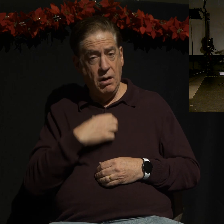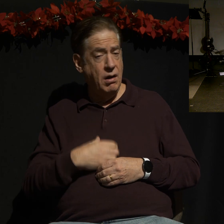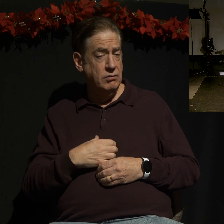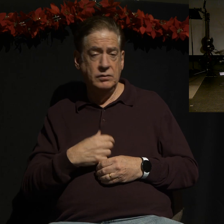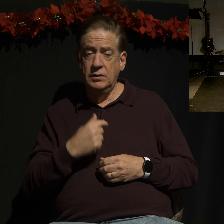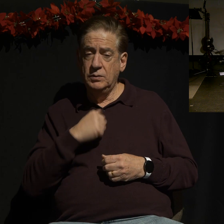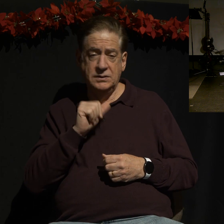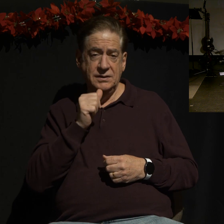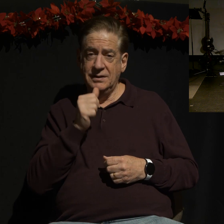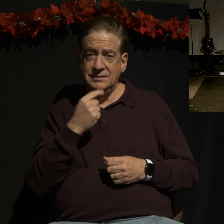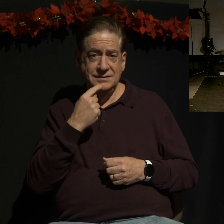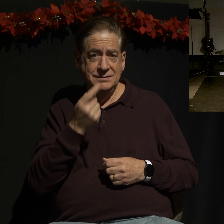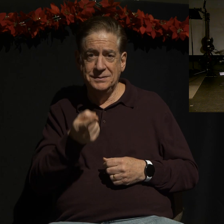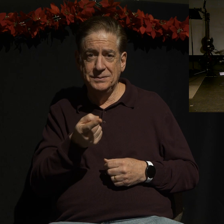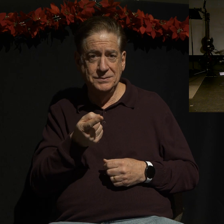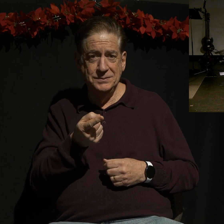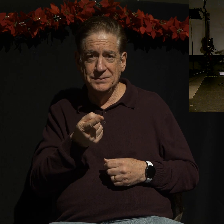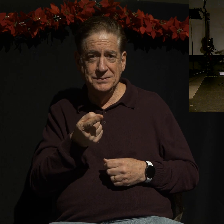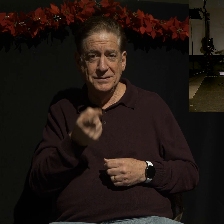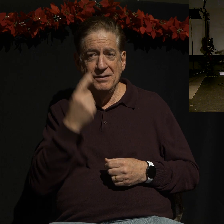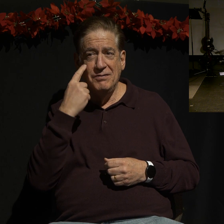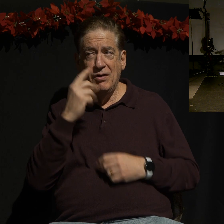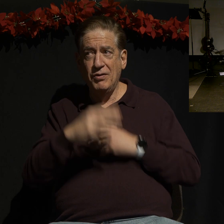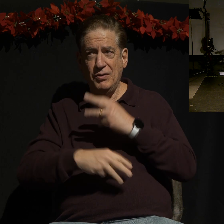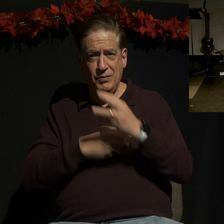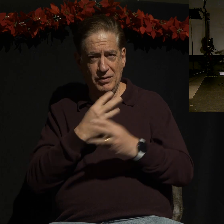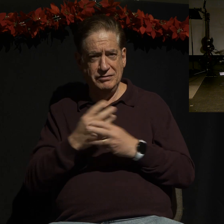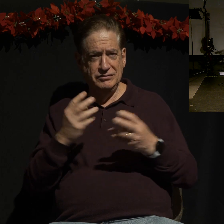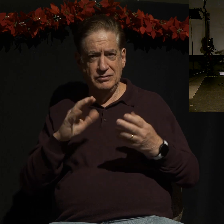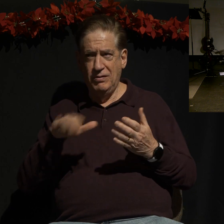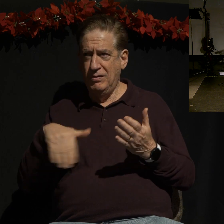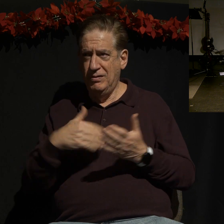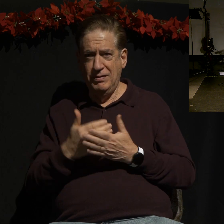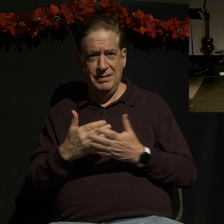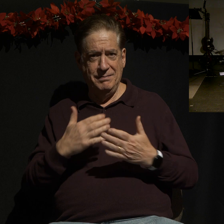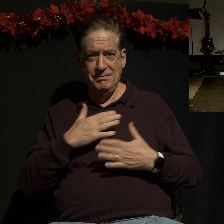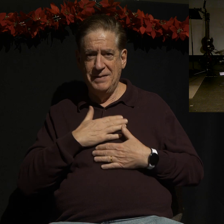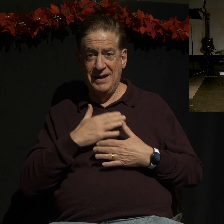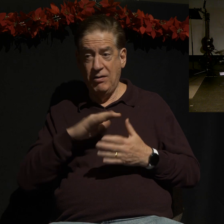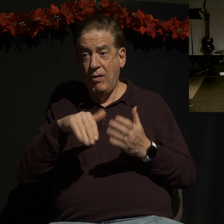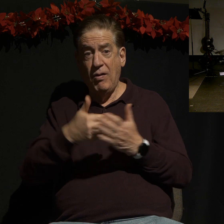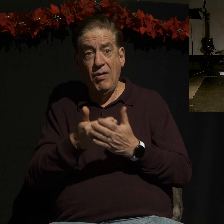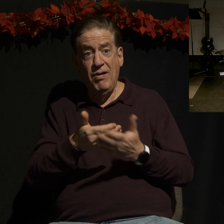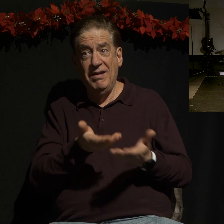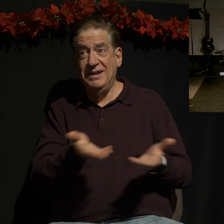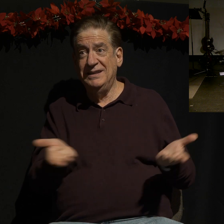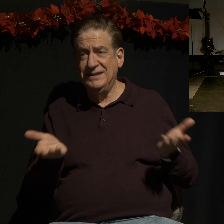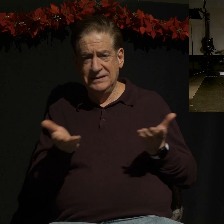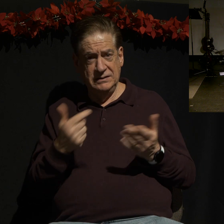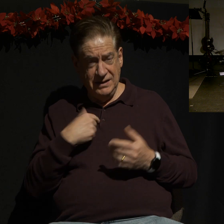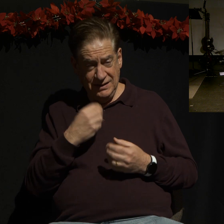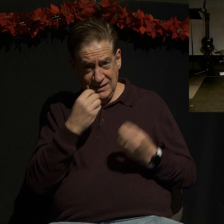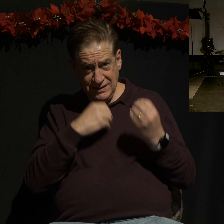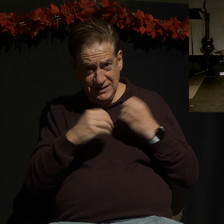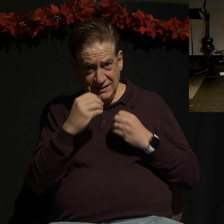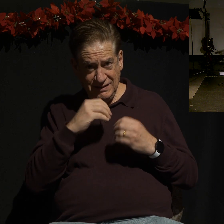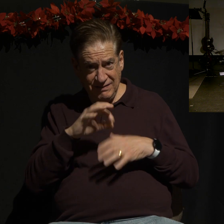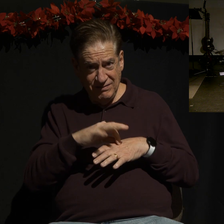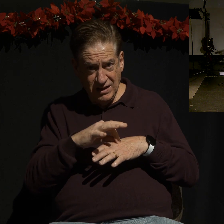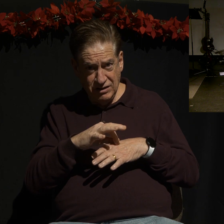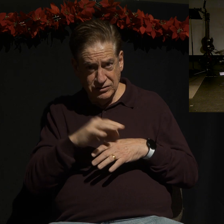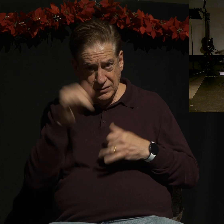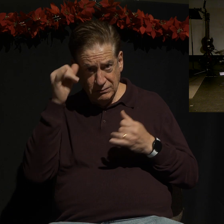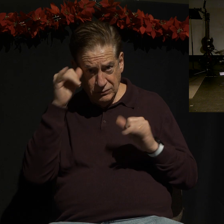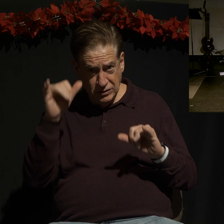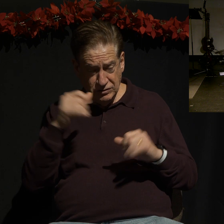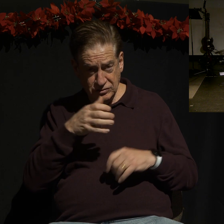would not tell you, for the world is mine and all that's in it. Do I eat the flesh of bulls or drink